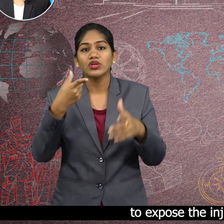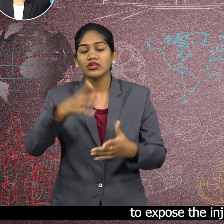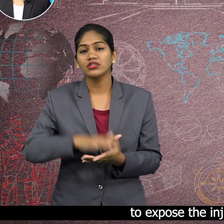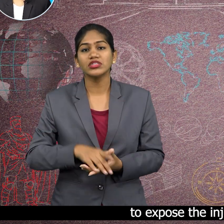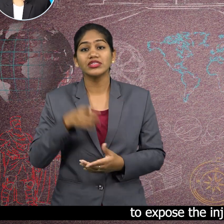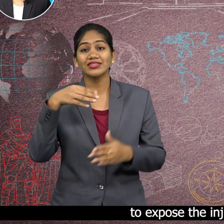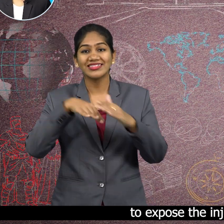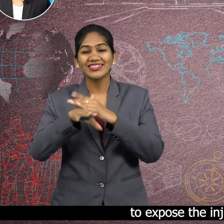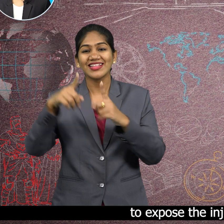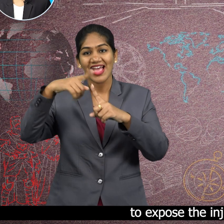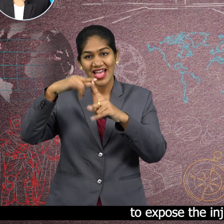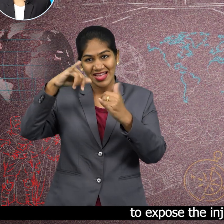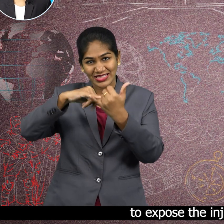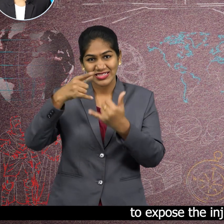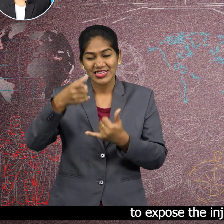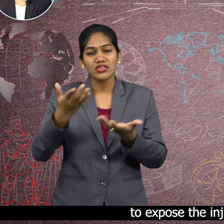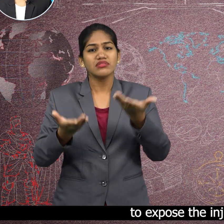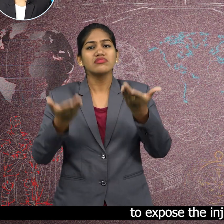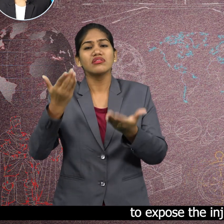injustice in Telangana.